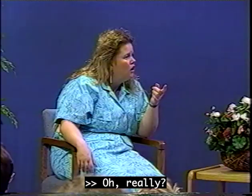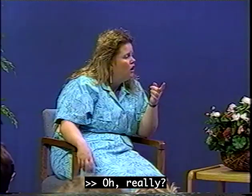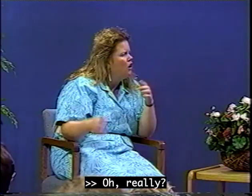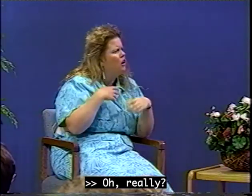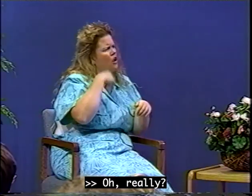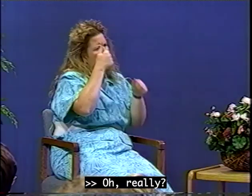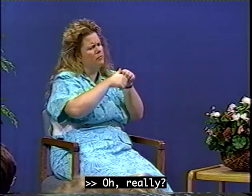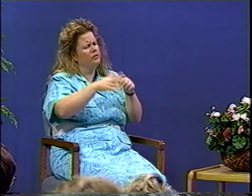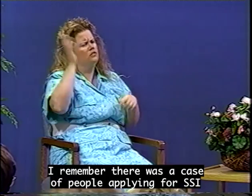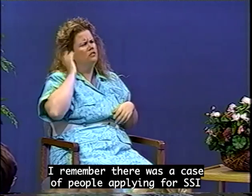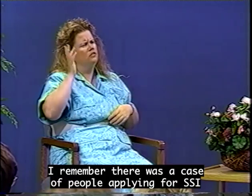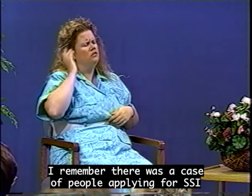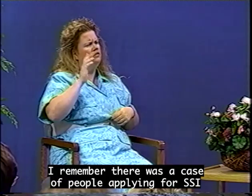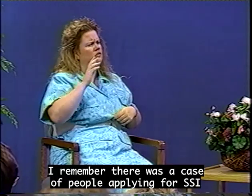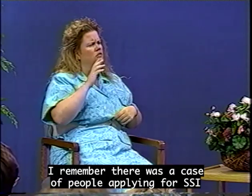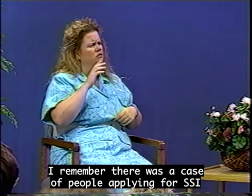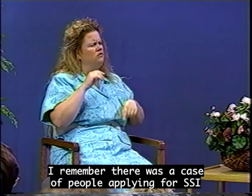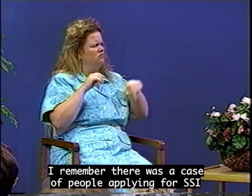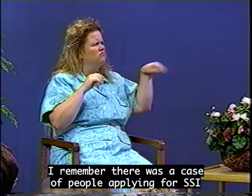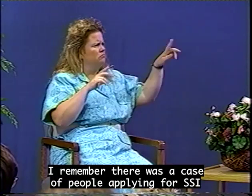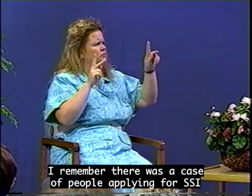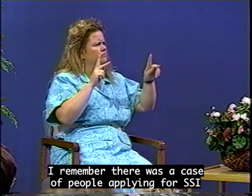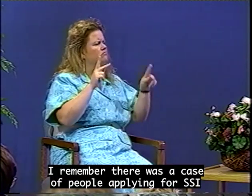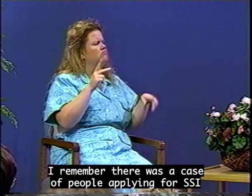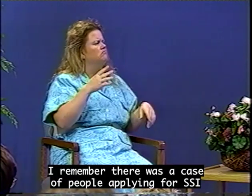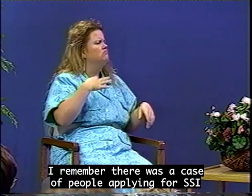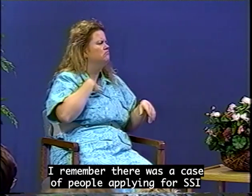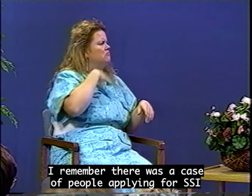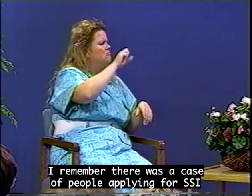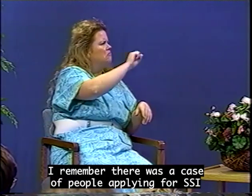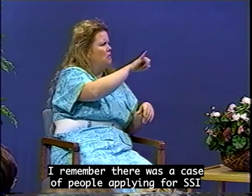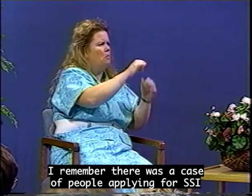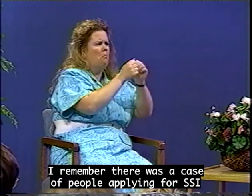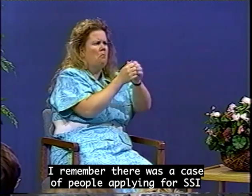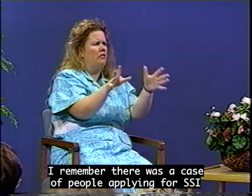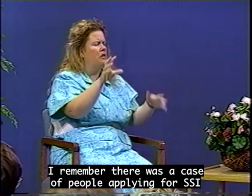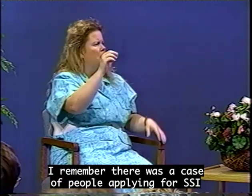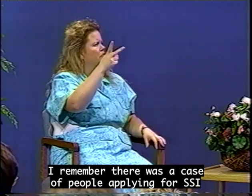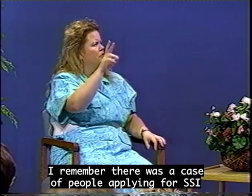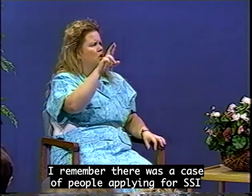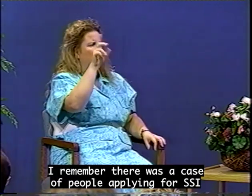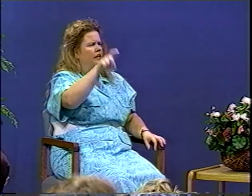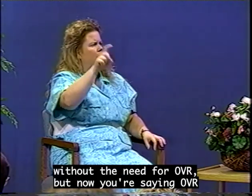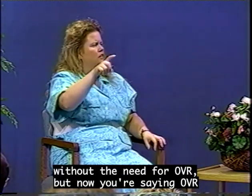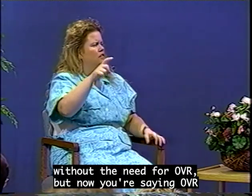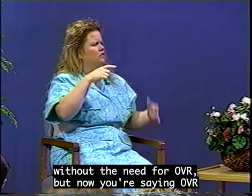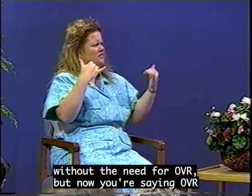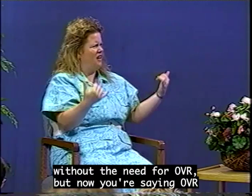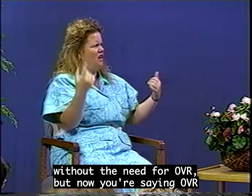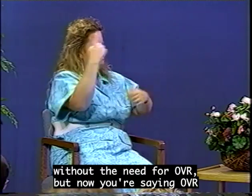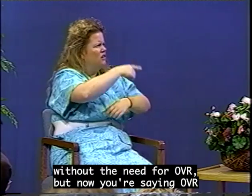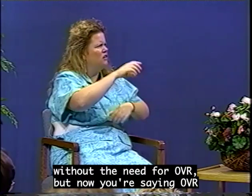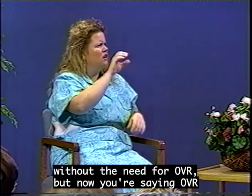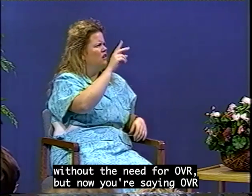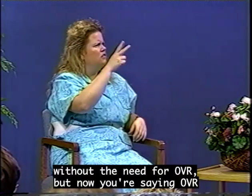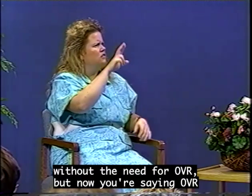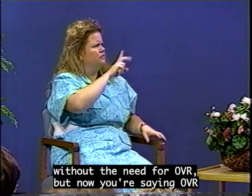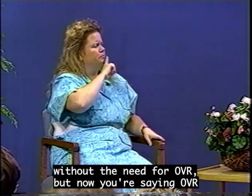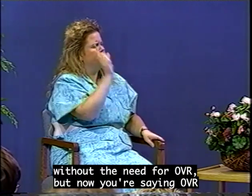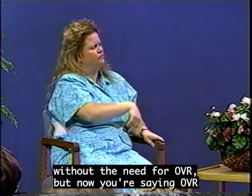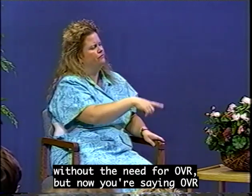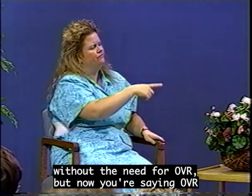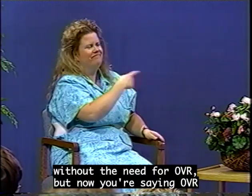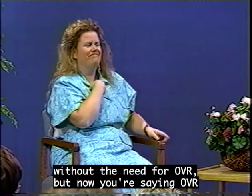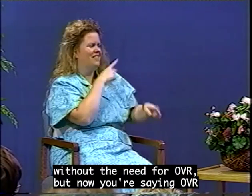Oh, really? I remember there was a case of people applying for SSI without the need